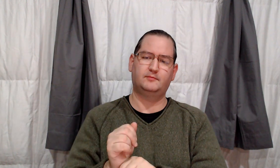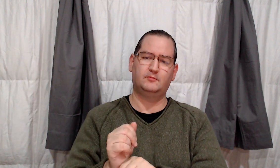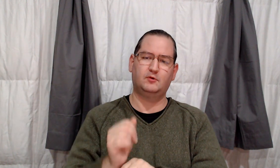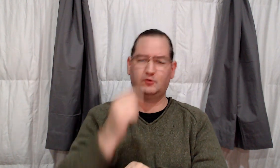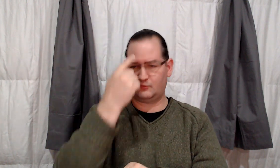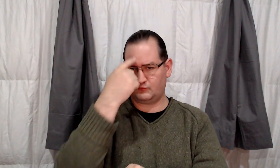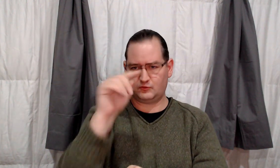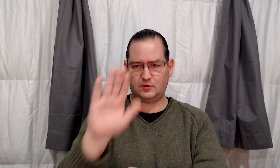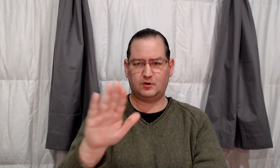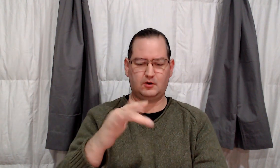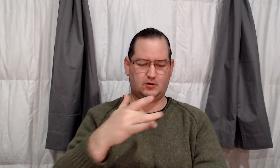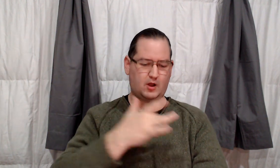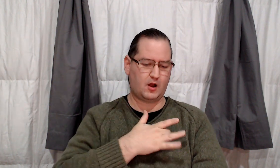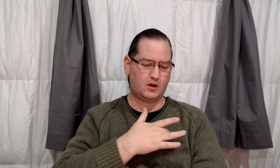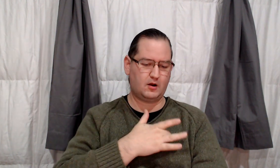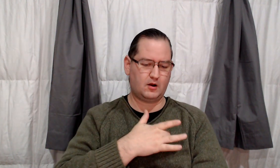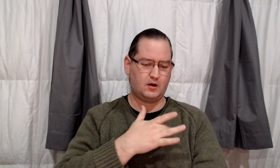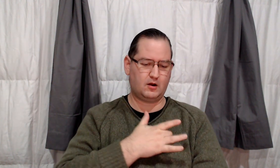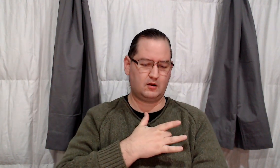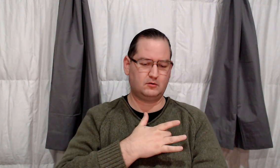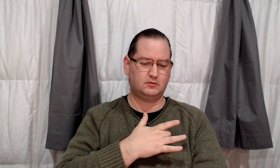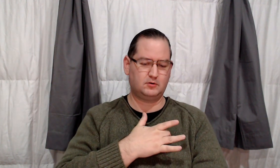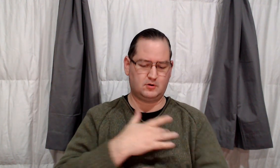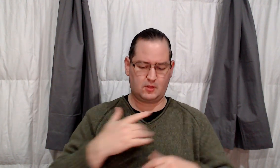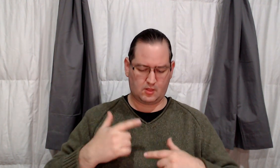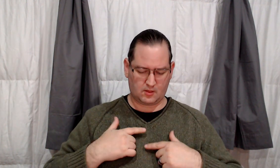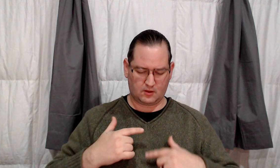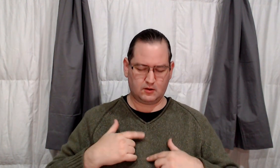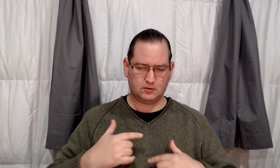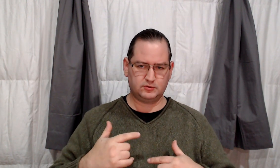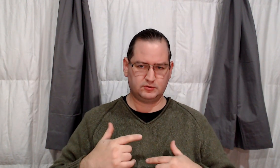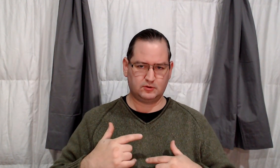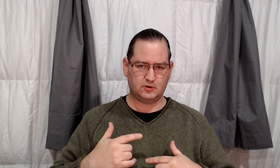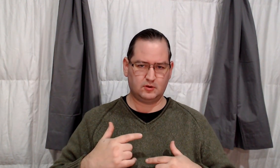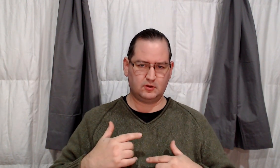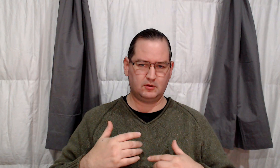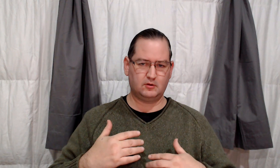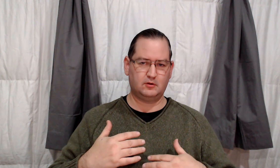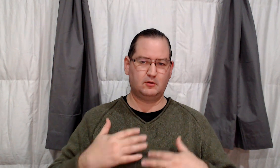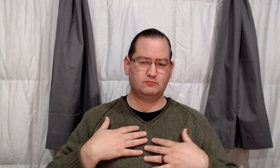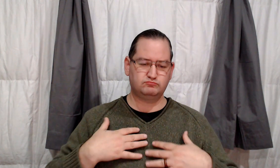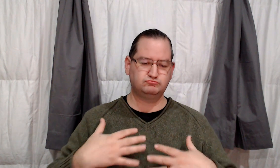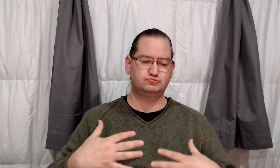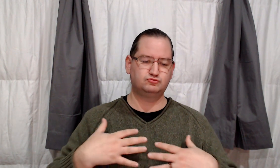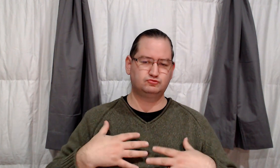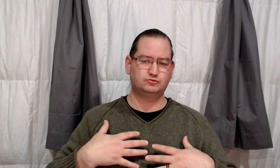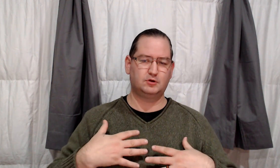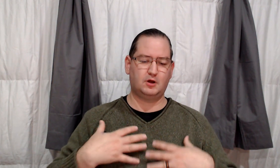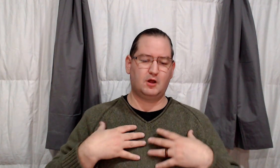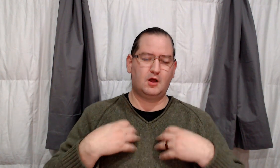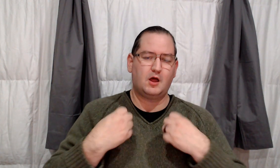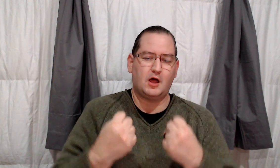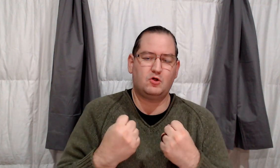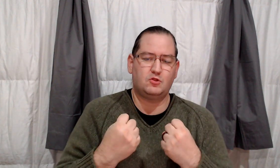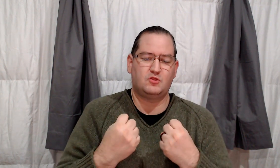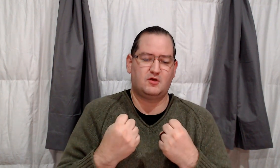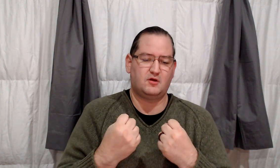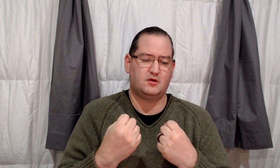lungs, your health and fitness, your looks, your skin, hair, teeth,